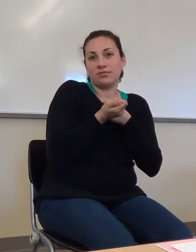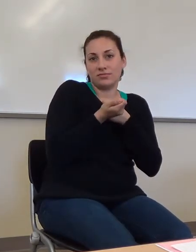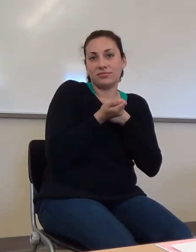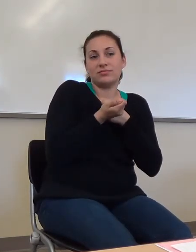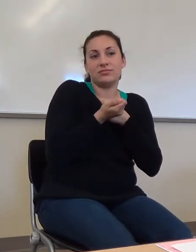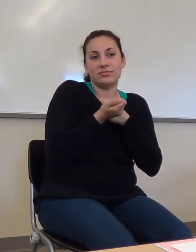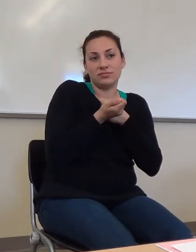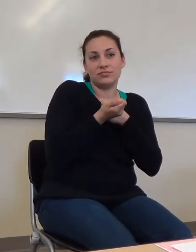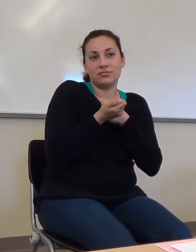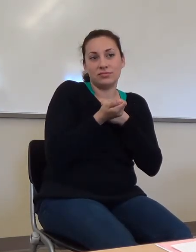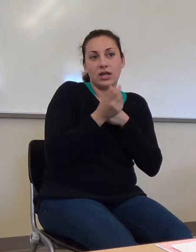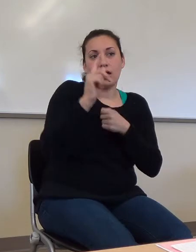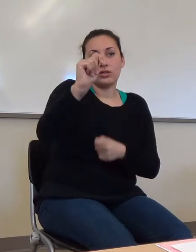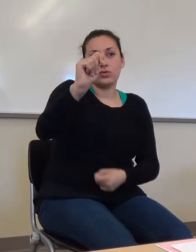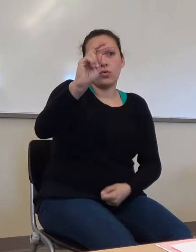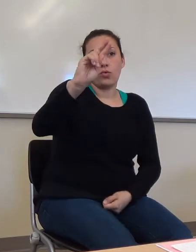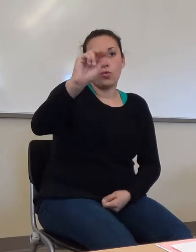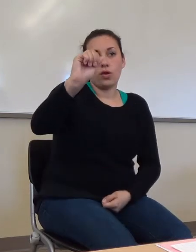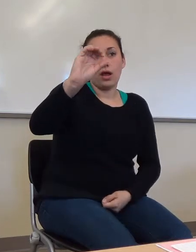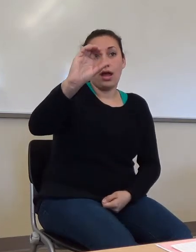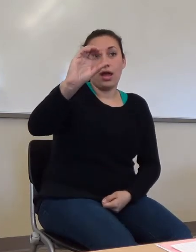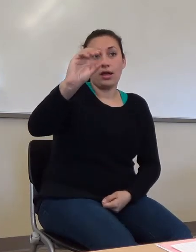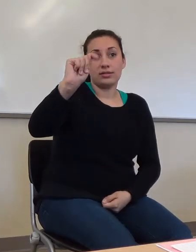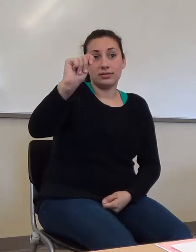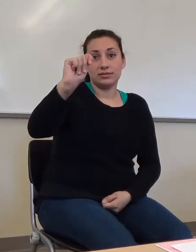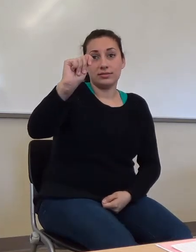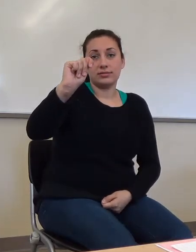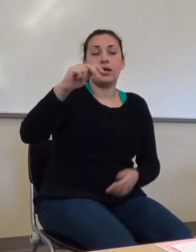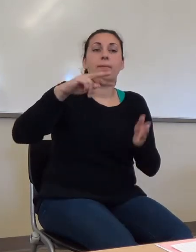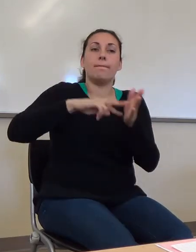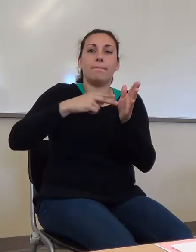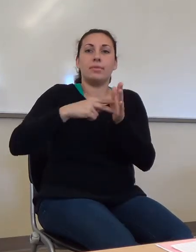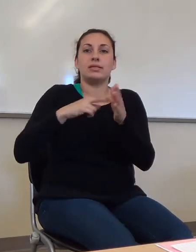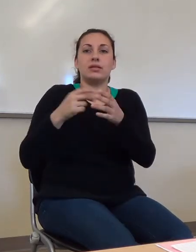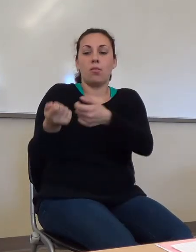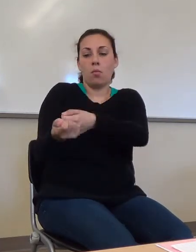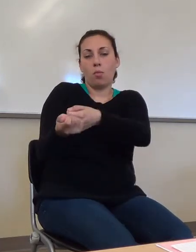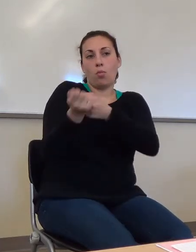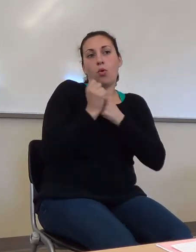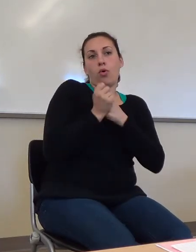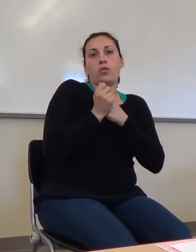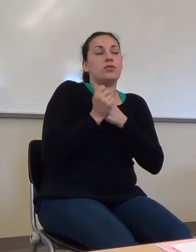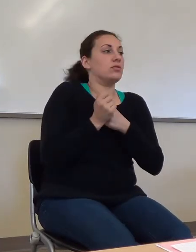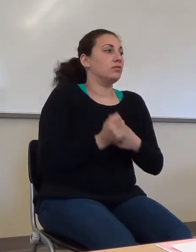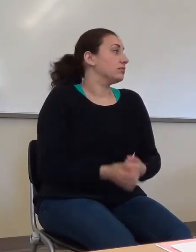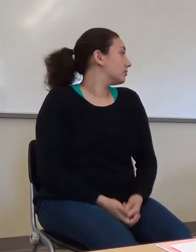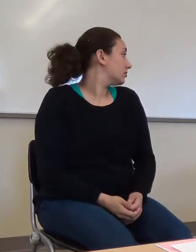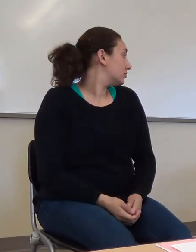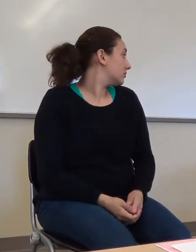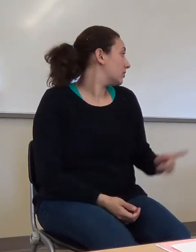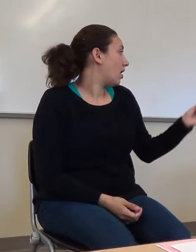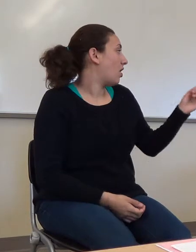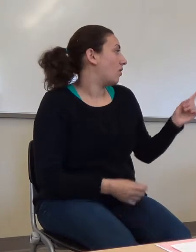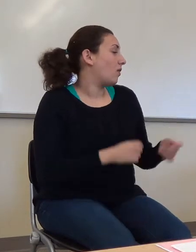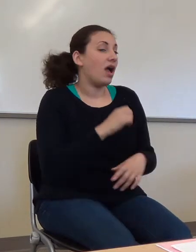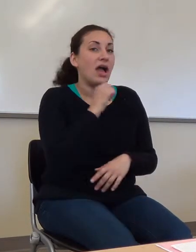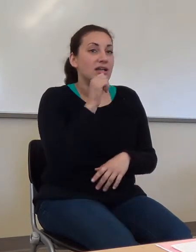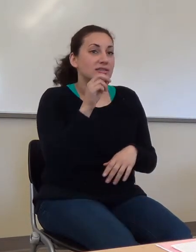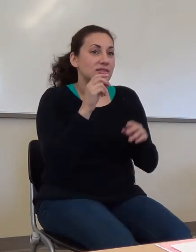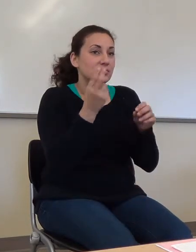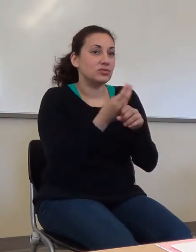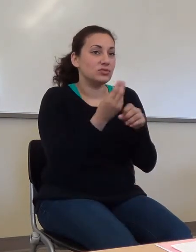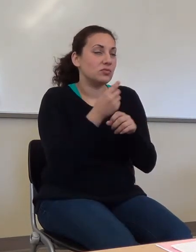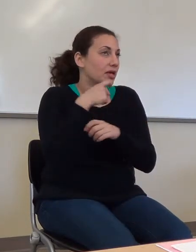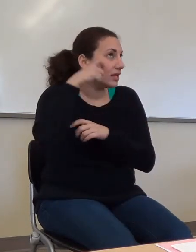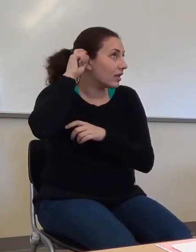don't know, I'm sorry, I didn't put my hearing aids on, I need to put my hearing aids on. Thank you, Louise. Yes, people